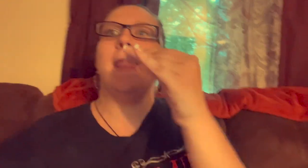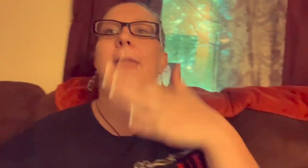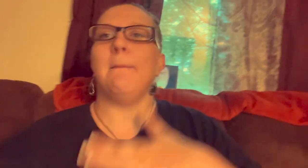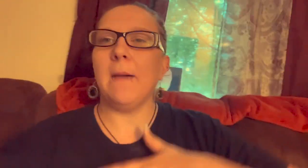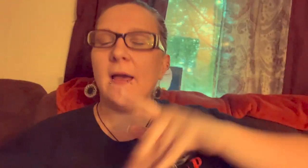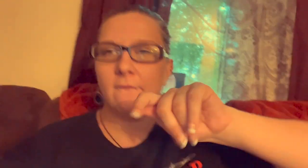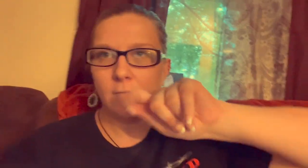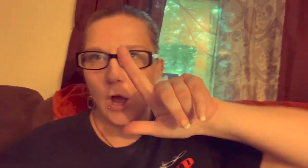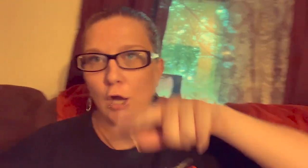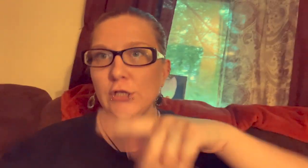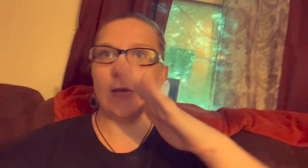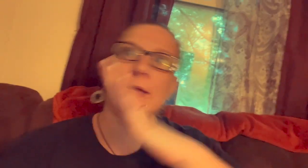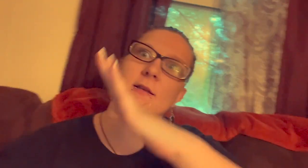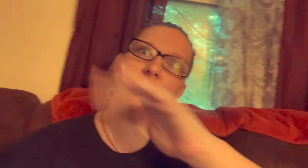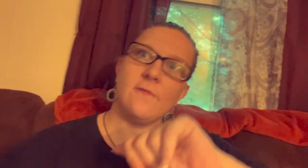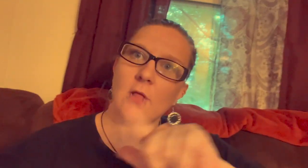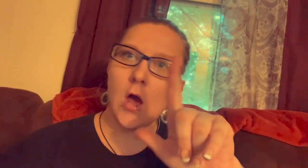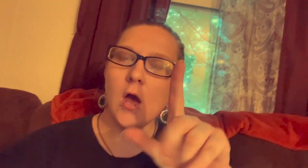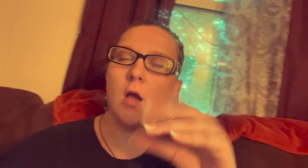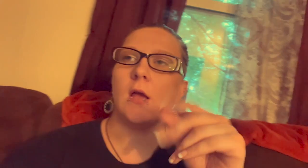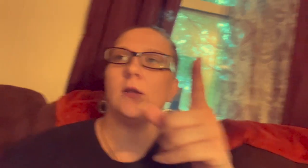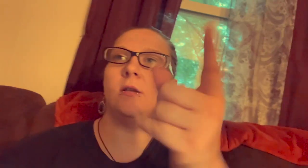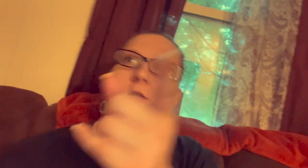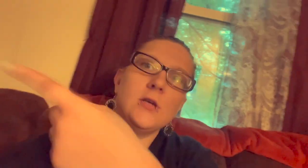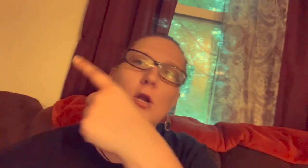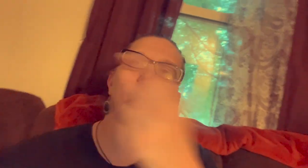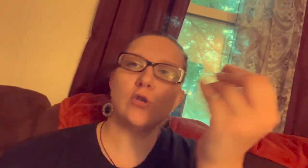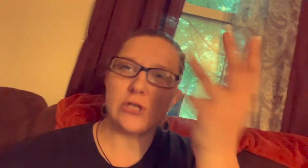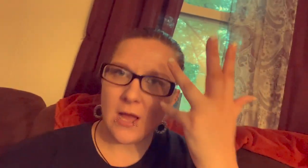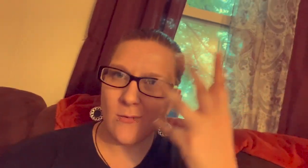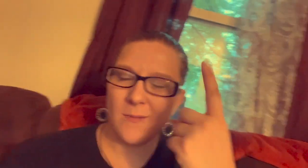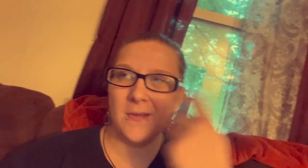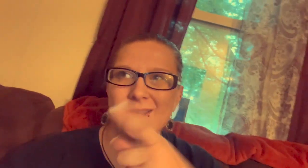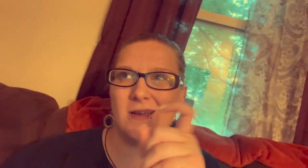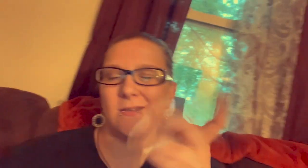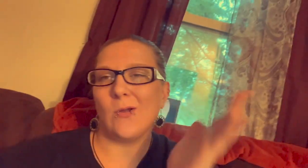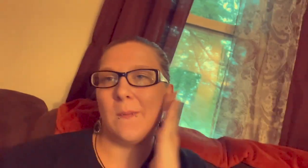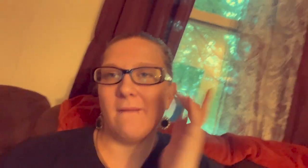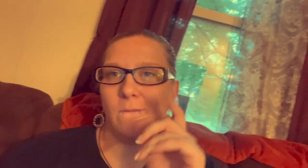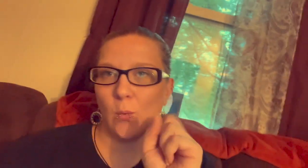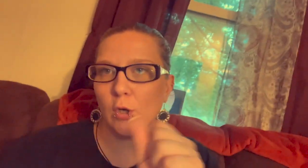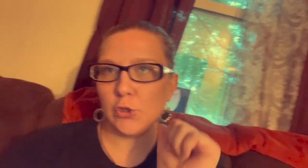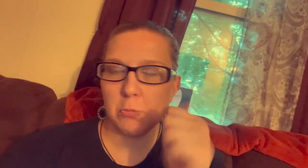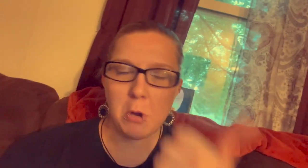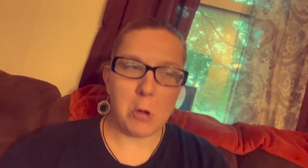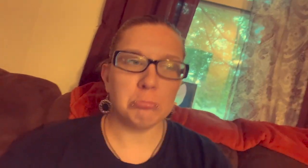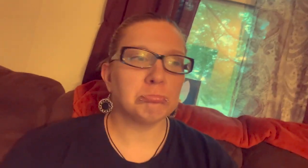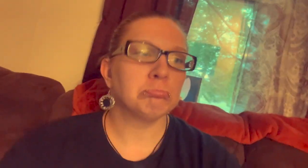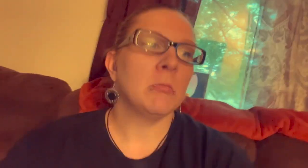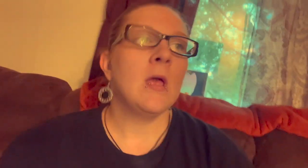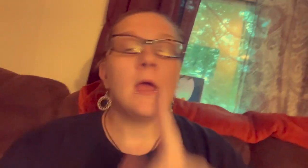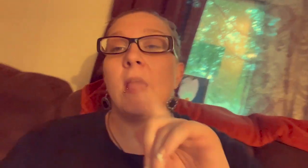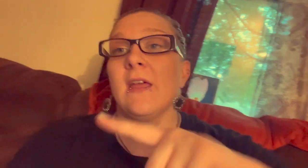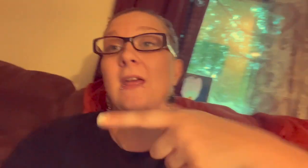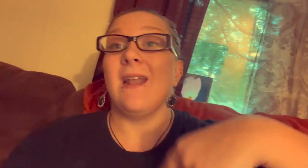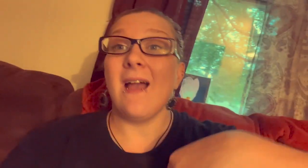adding my vlog to his vlog, and he's gonna go shower because he has to go to bed for work tomorrow. And then I'm